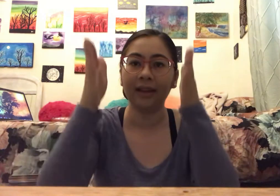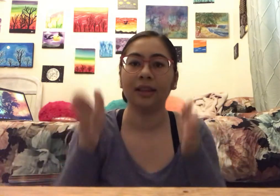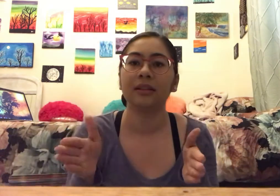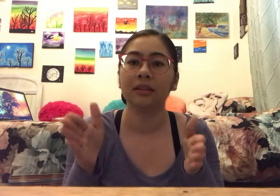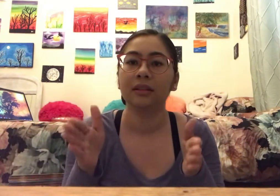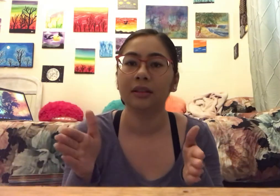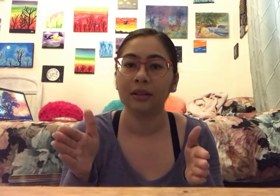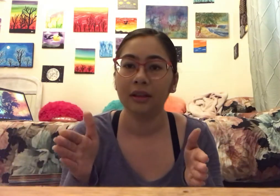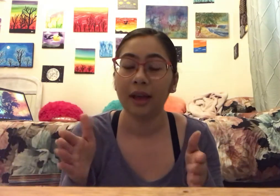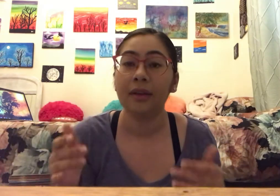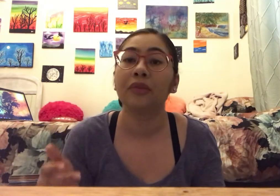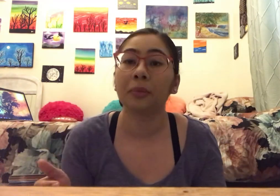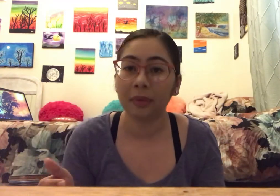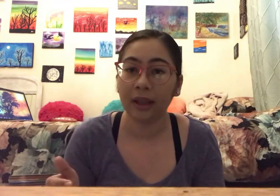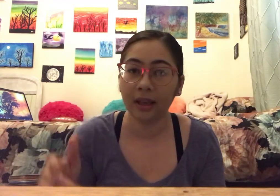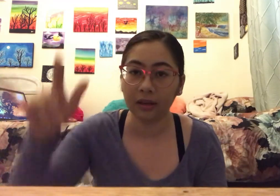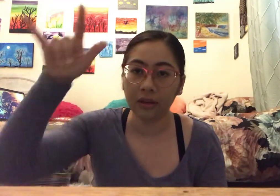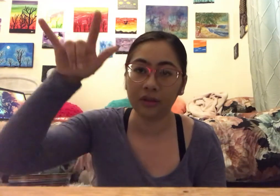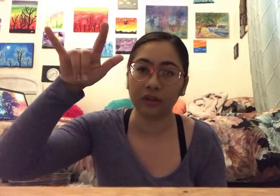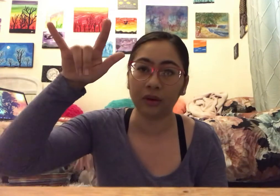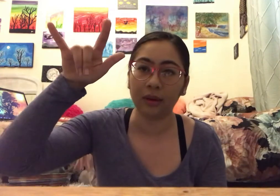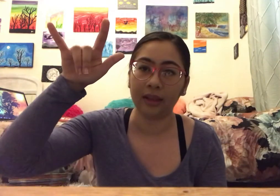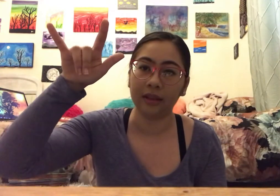Pilot. And for plane, you just go like this.